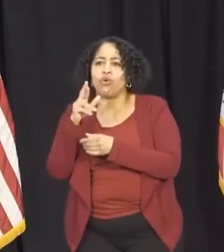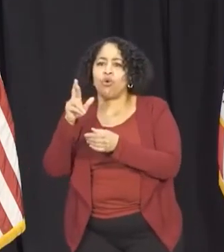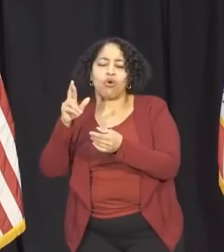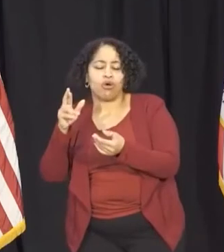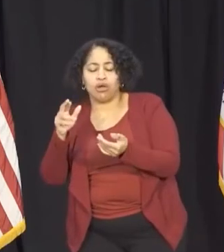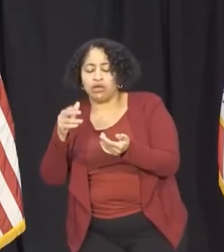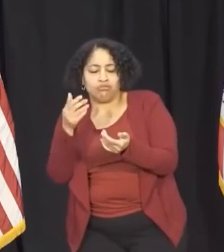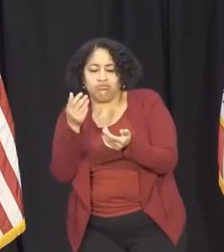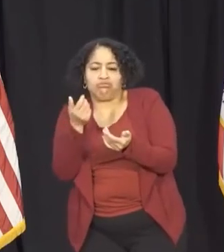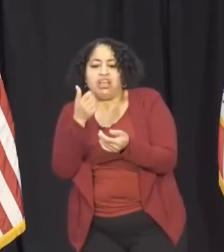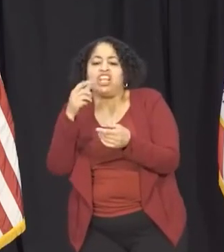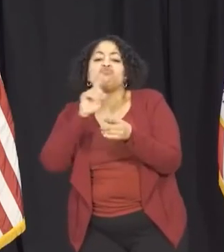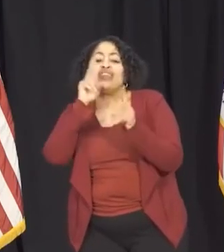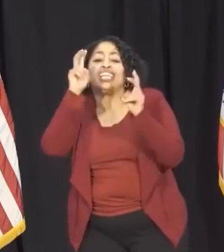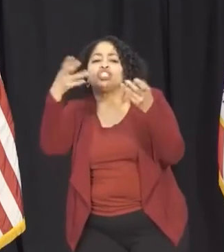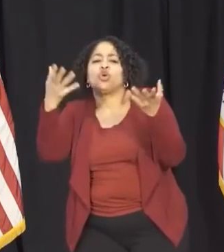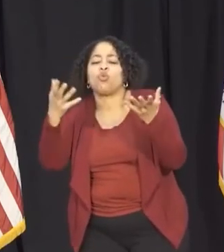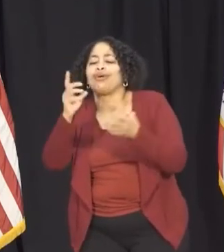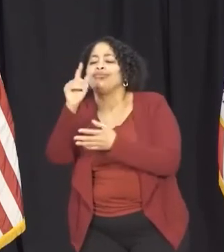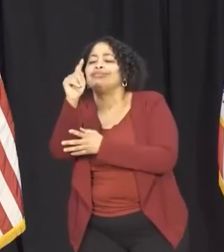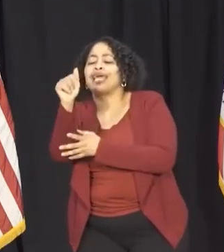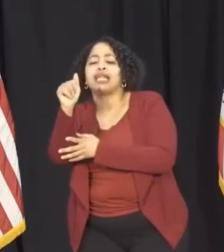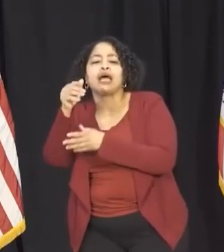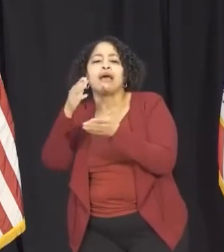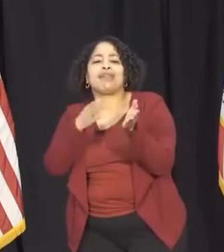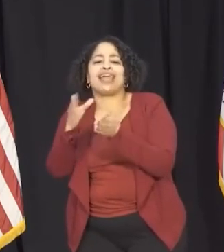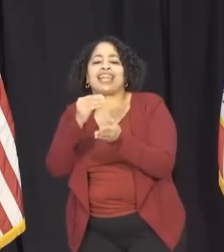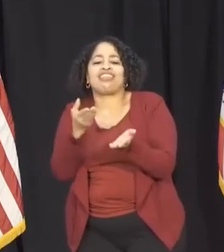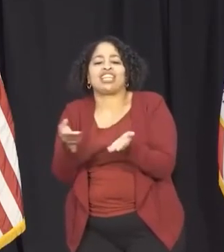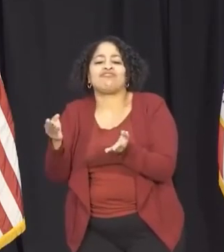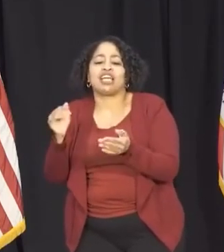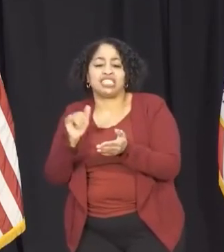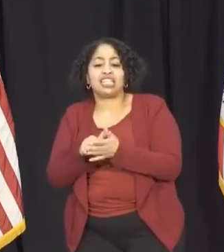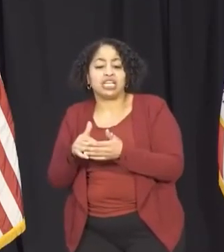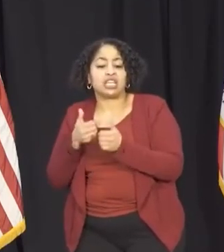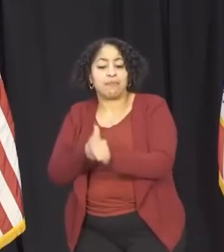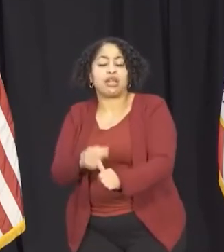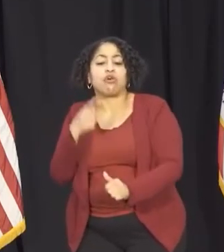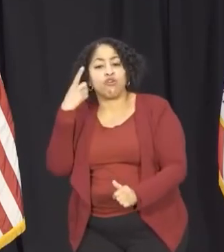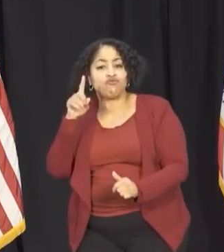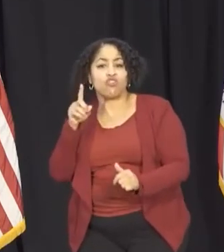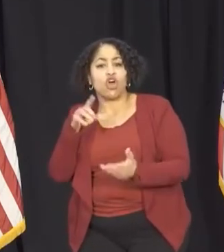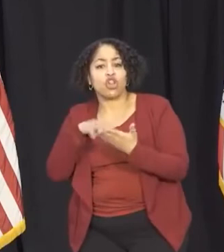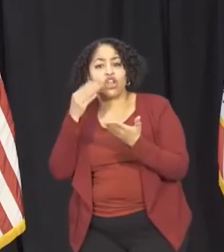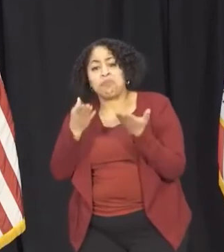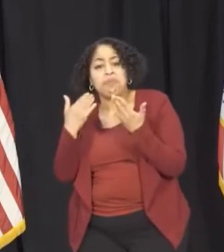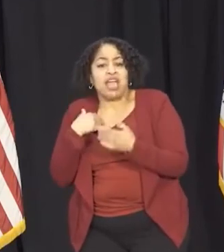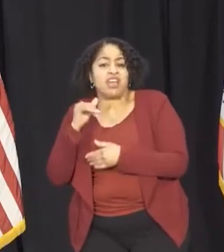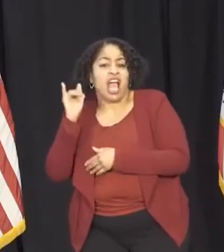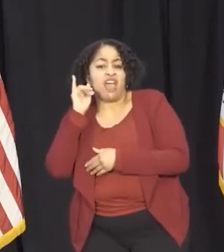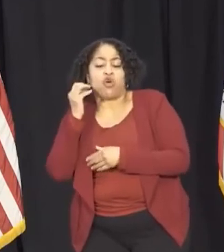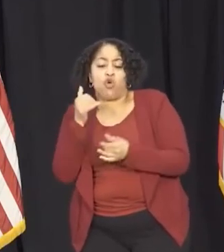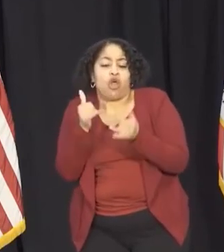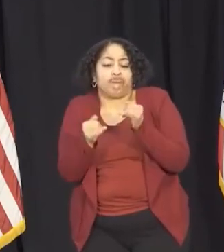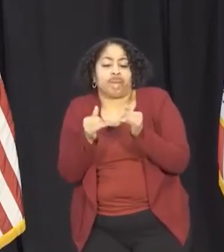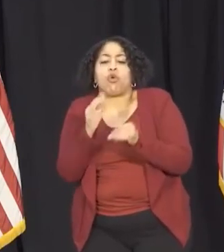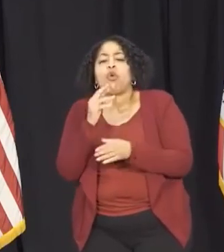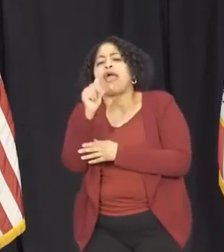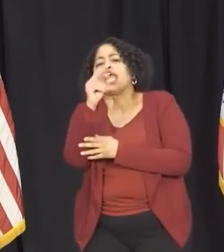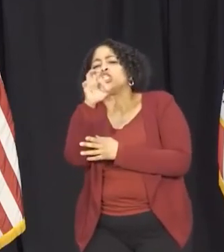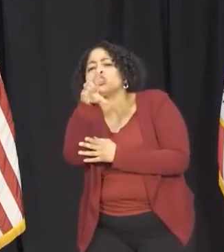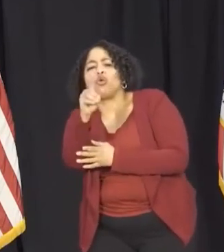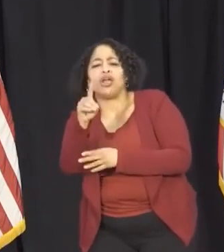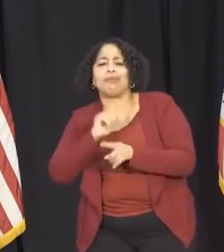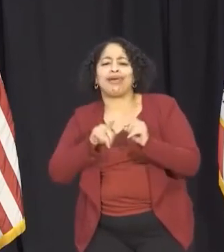plan and a device that is compatible to learning. You may have an iPhone or an Android, but that's not necessarily